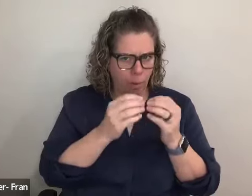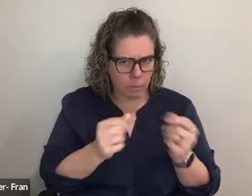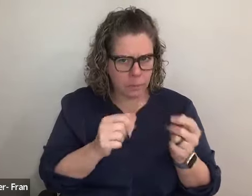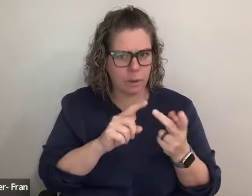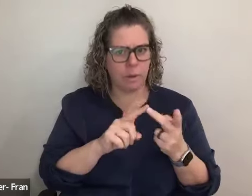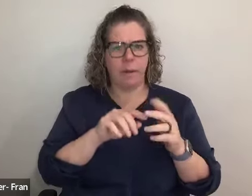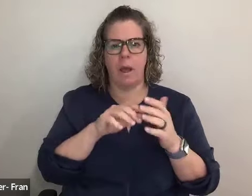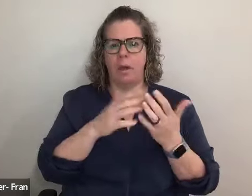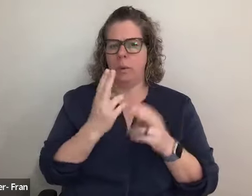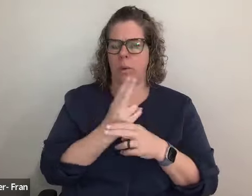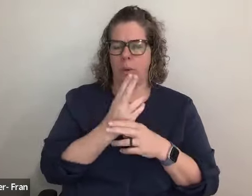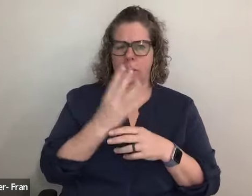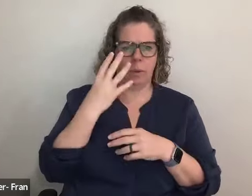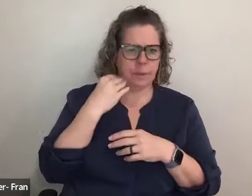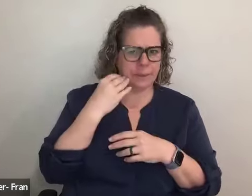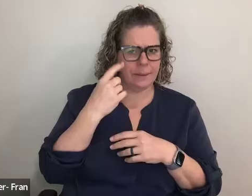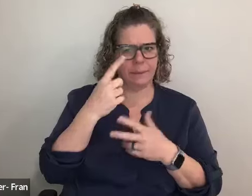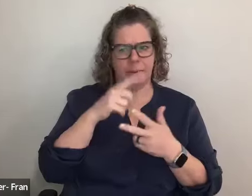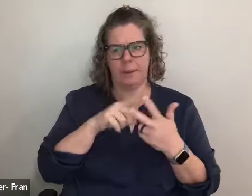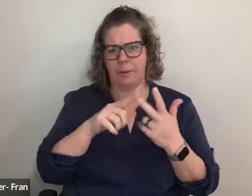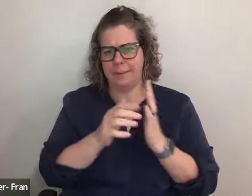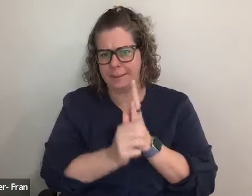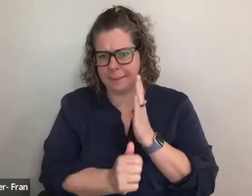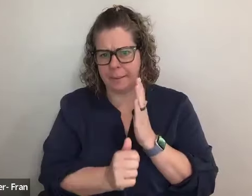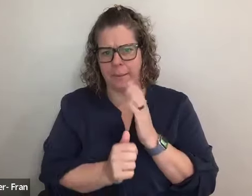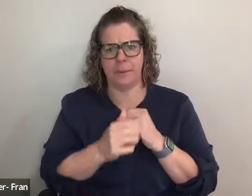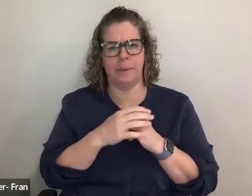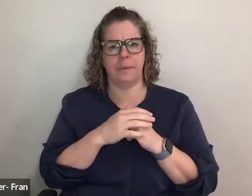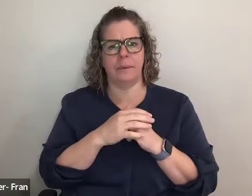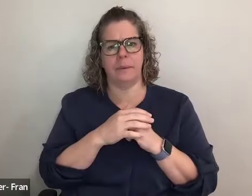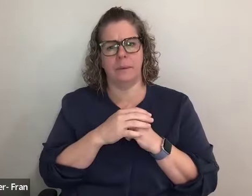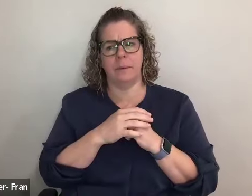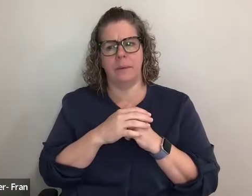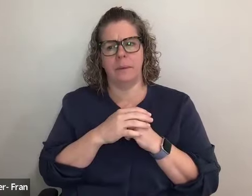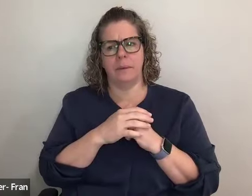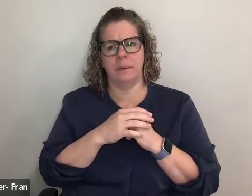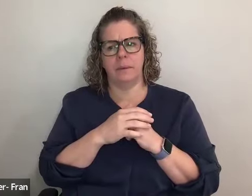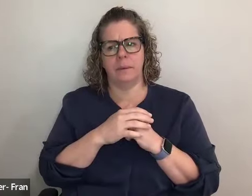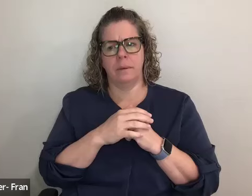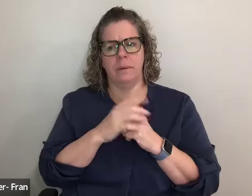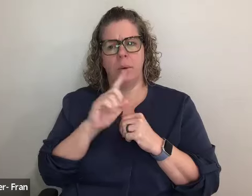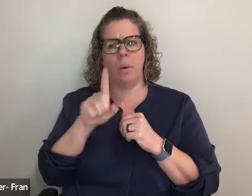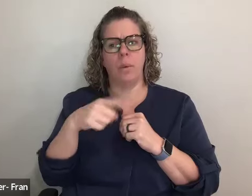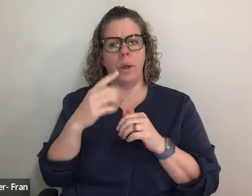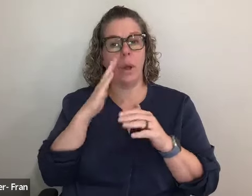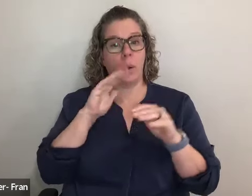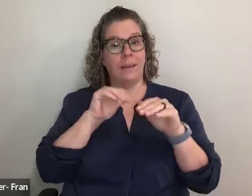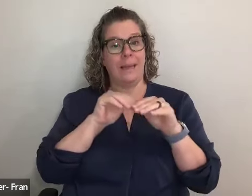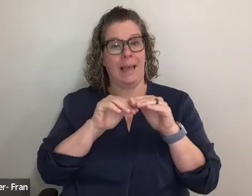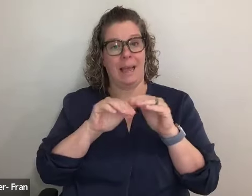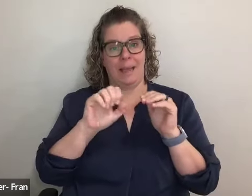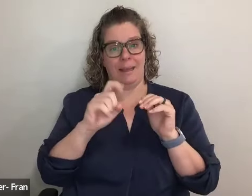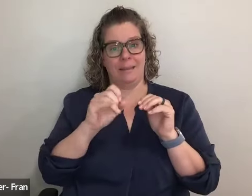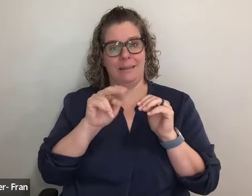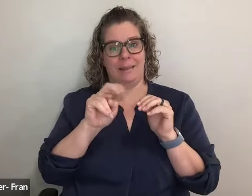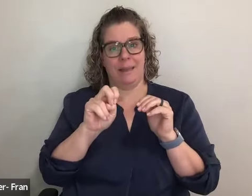can access your wisdom and unlimited skills. And we only have access to our executive state when we're in